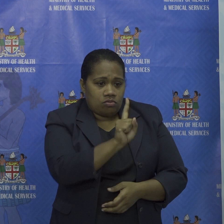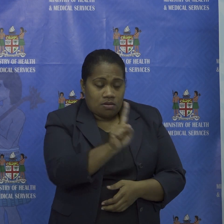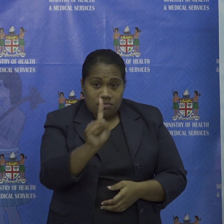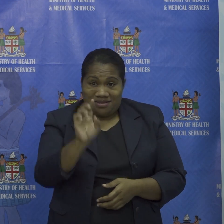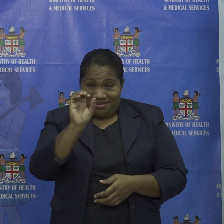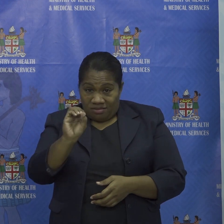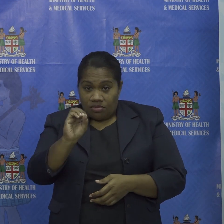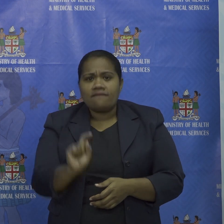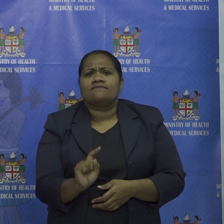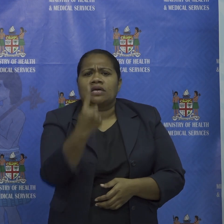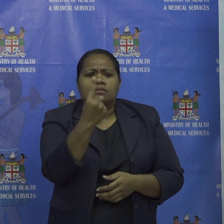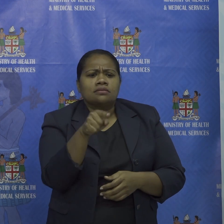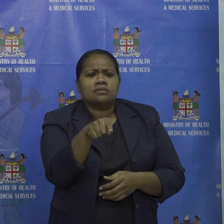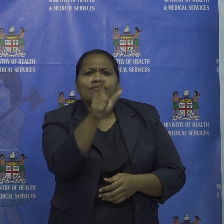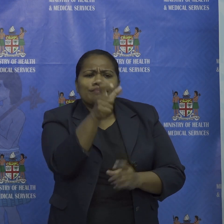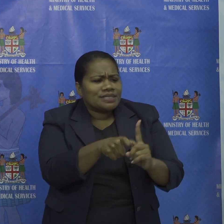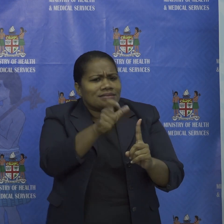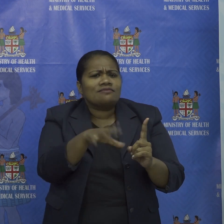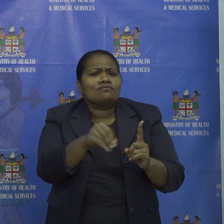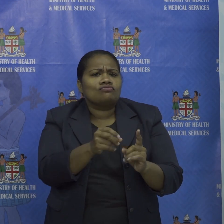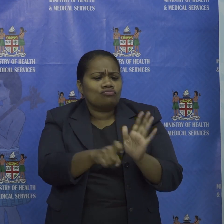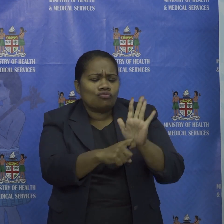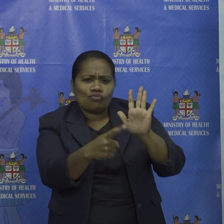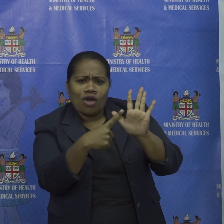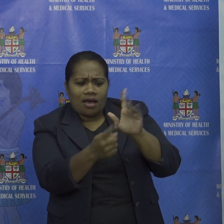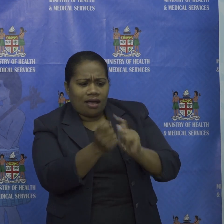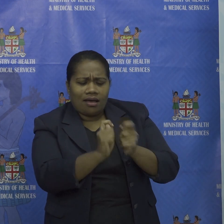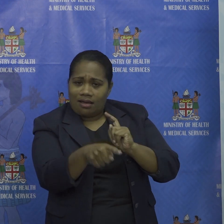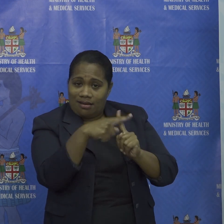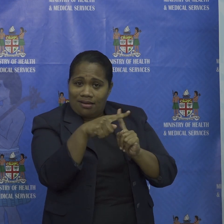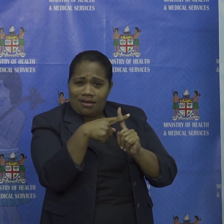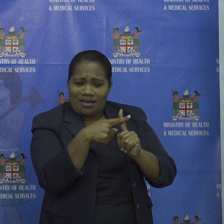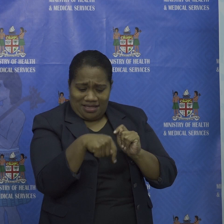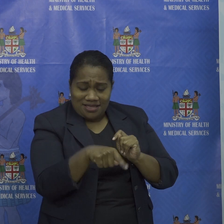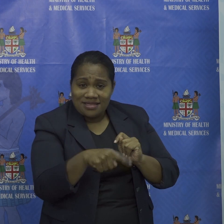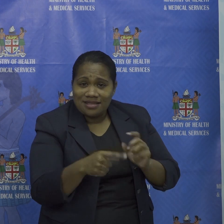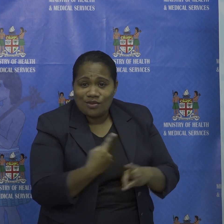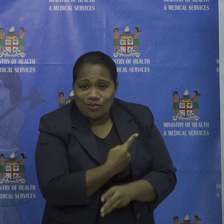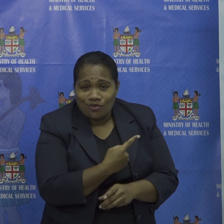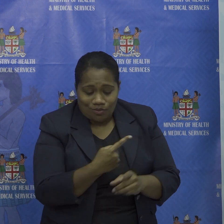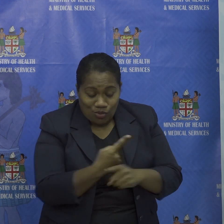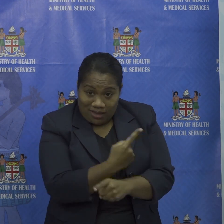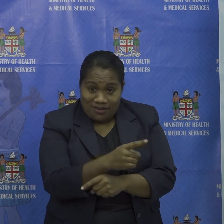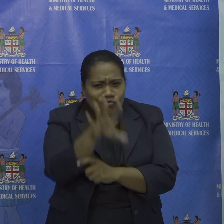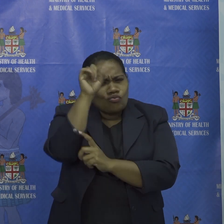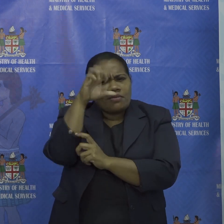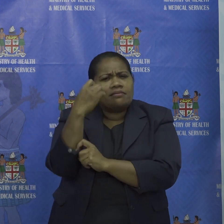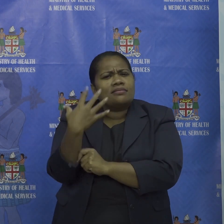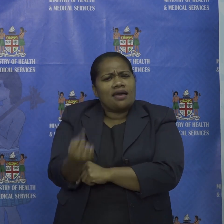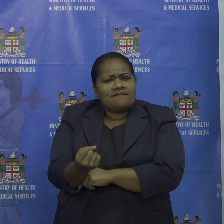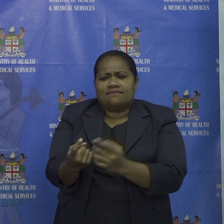in Ra who tested positive for the virus earlier this week. Remember, we've had another case in Ra, case